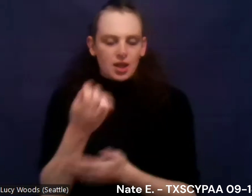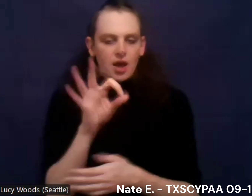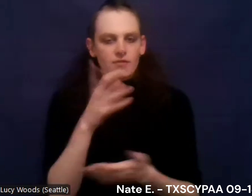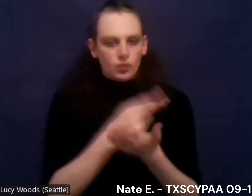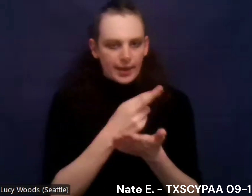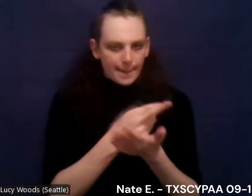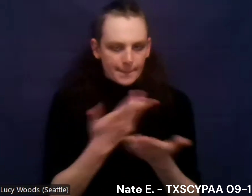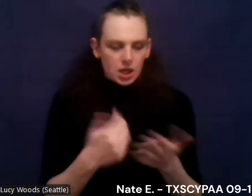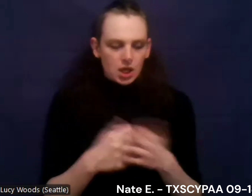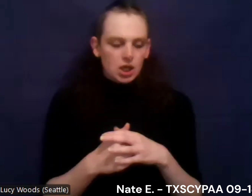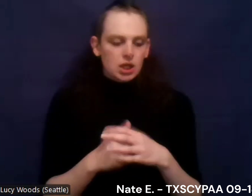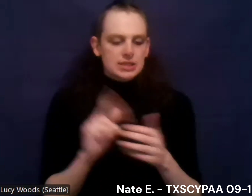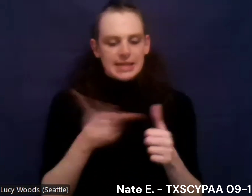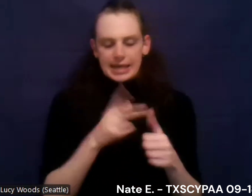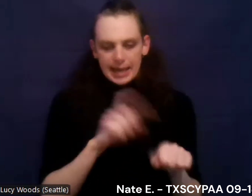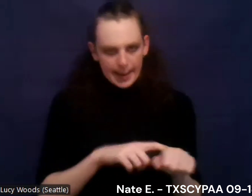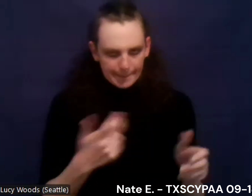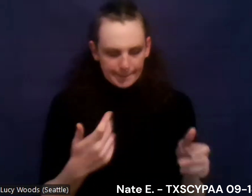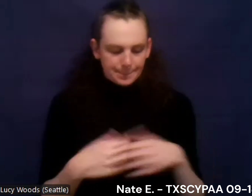um,